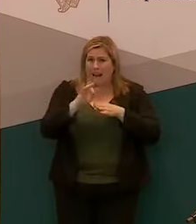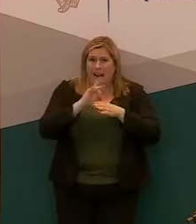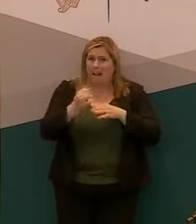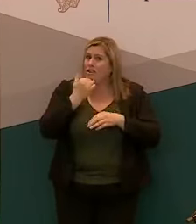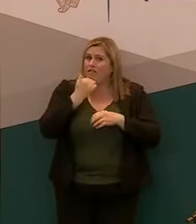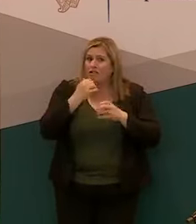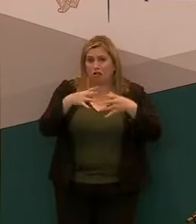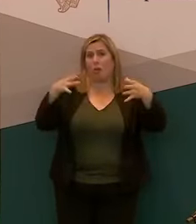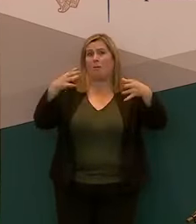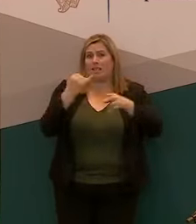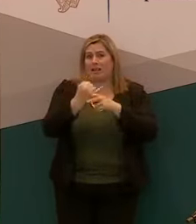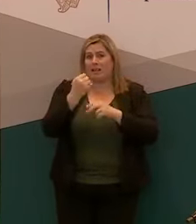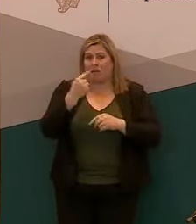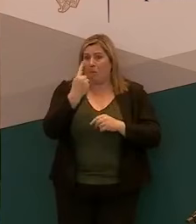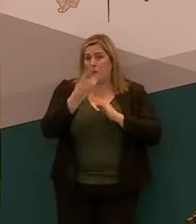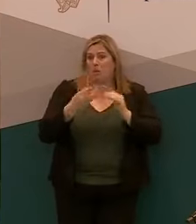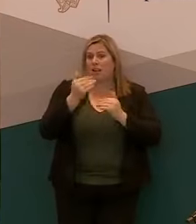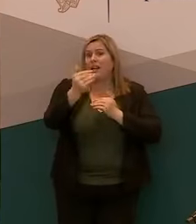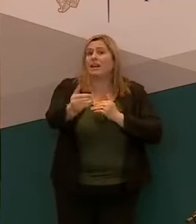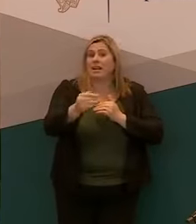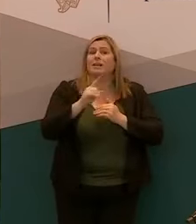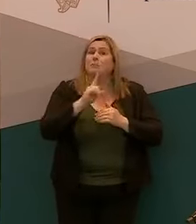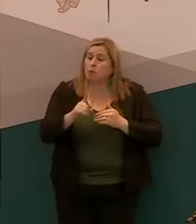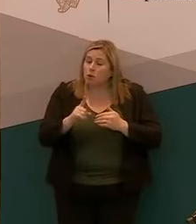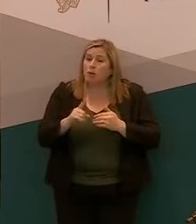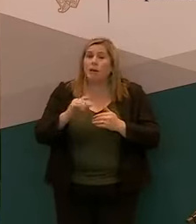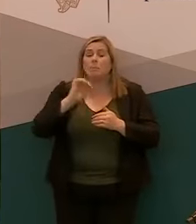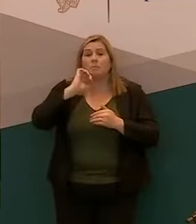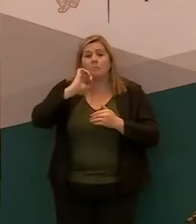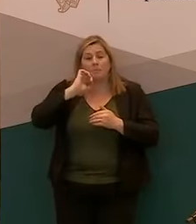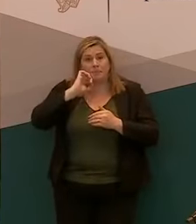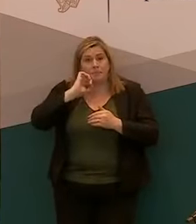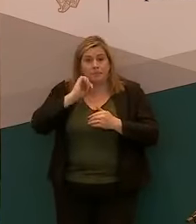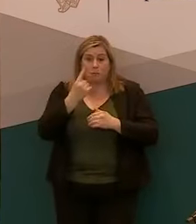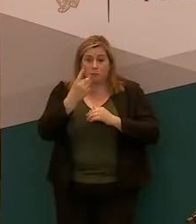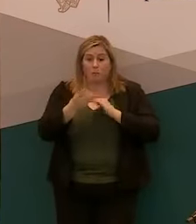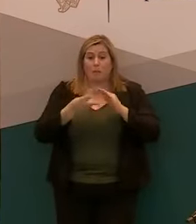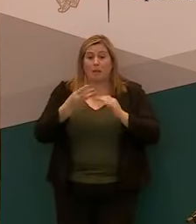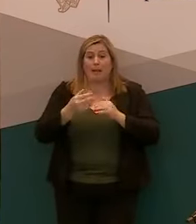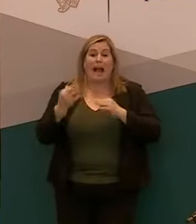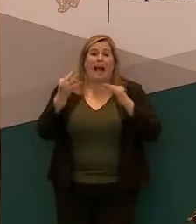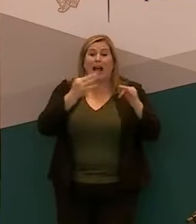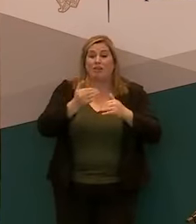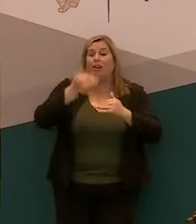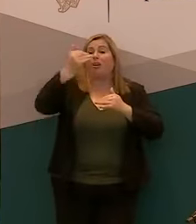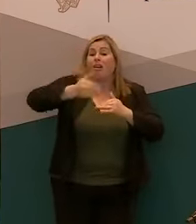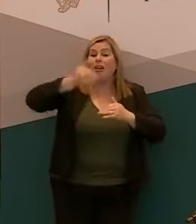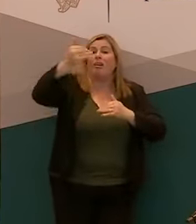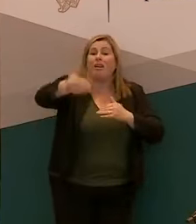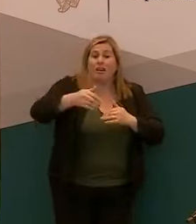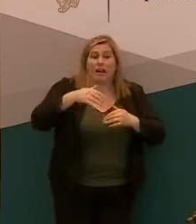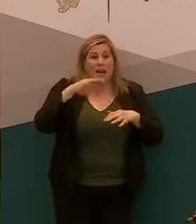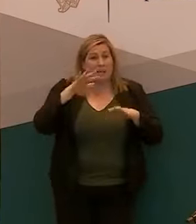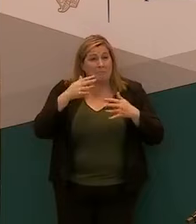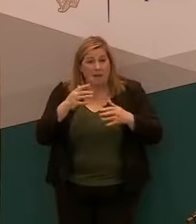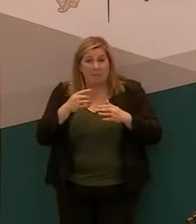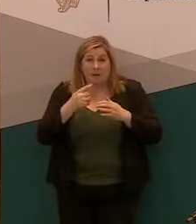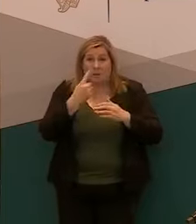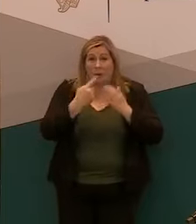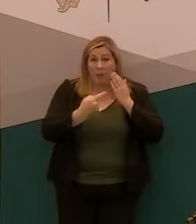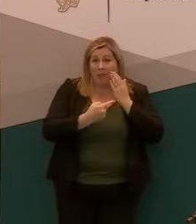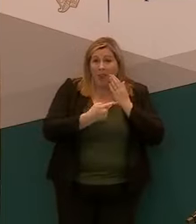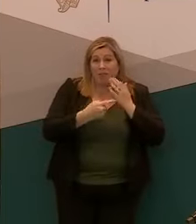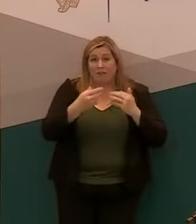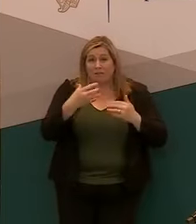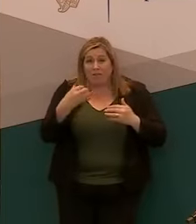people in 1 week's time. And we think by 1 week's time from now, we might have had something in the region of 1,500 to 2,000 deaths that